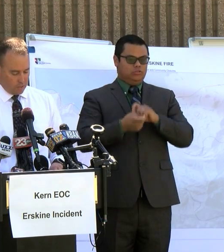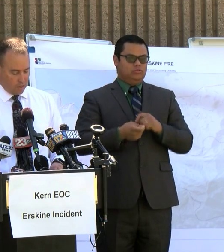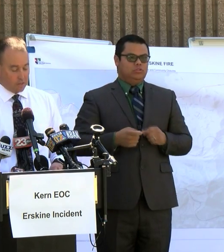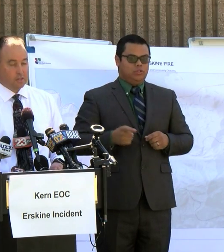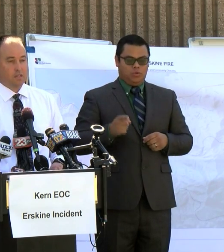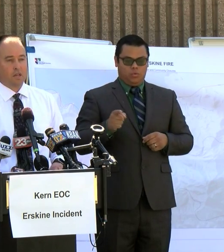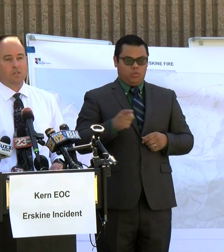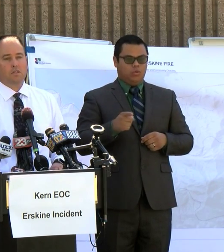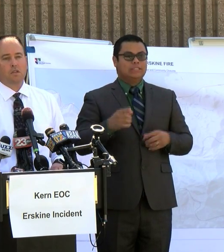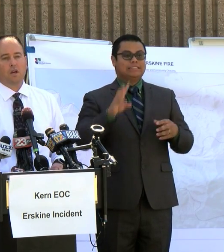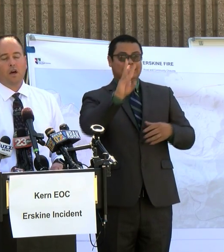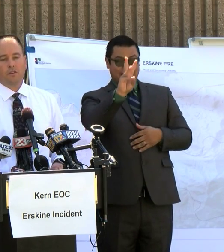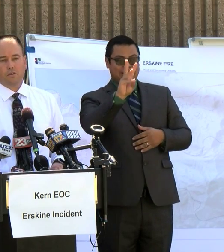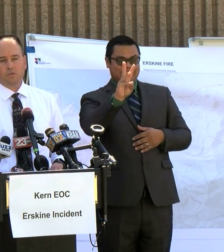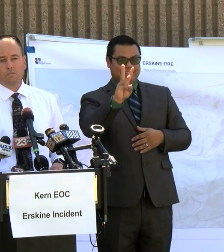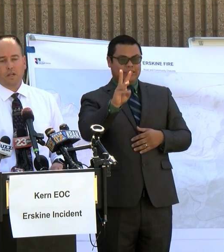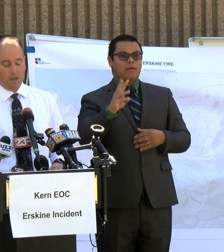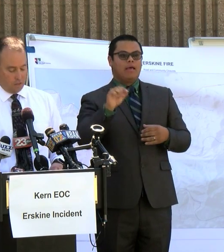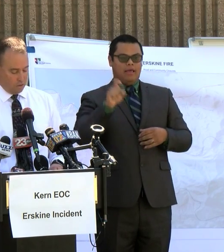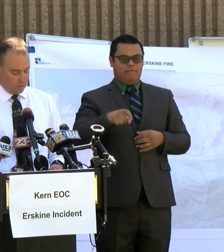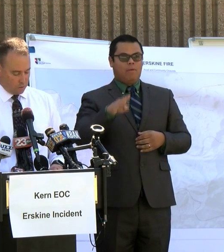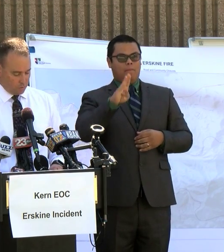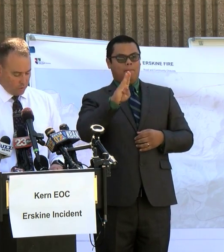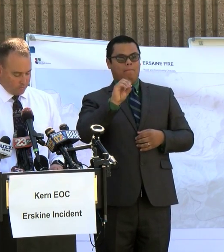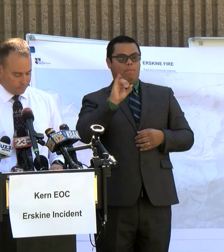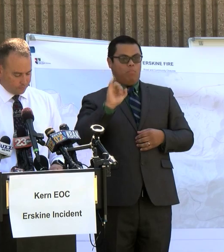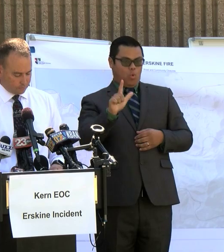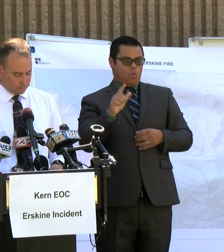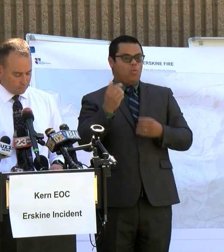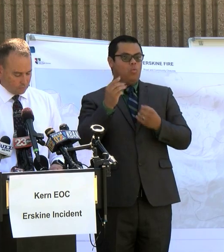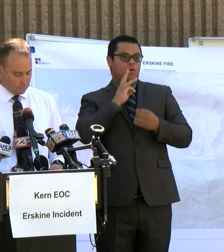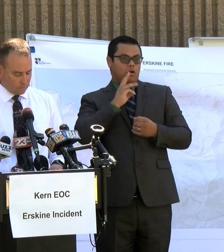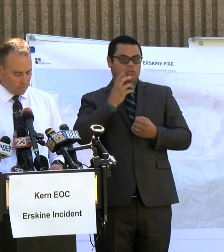notices, and 6 others remain unknown at this point.